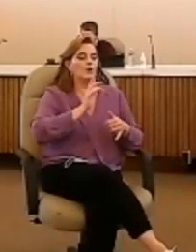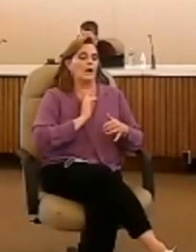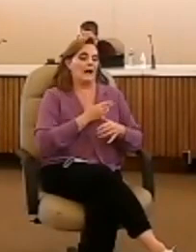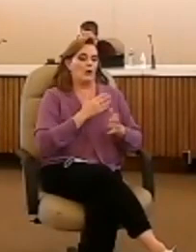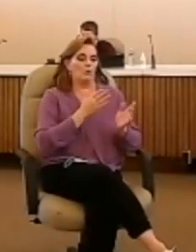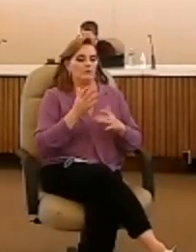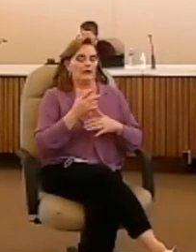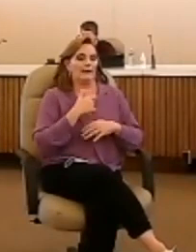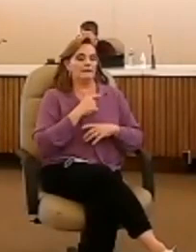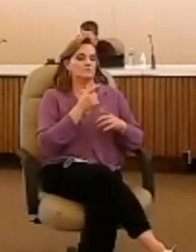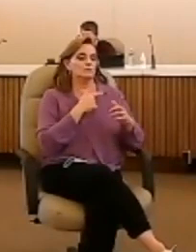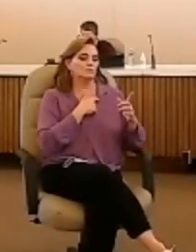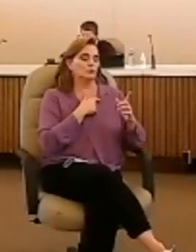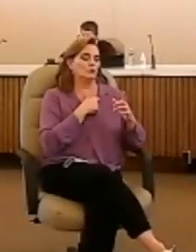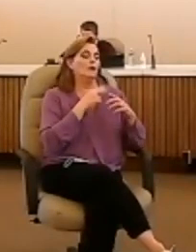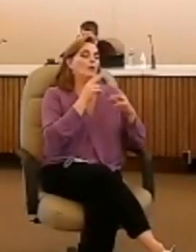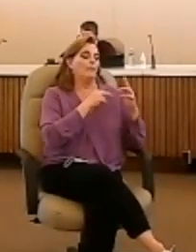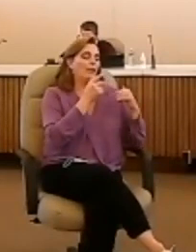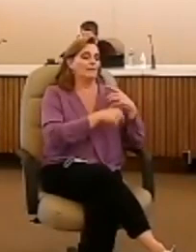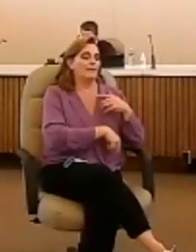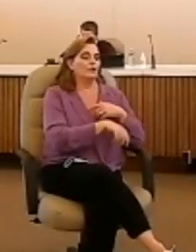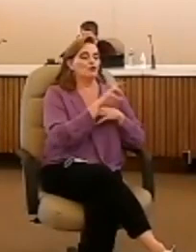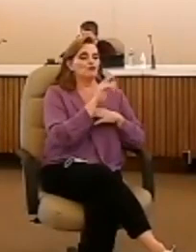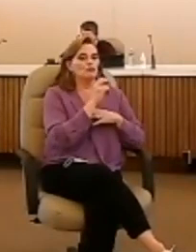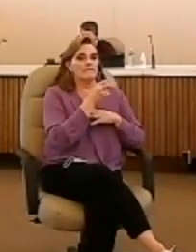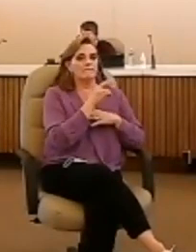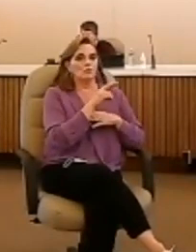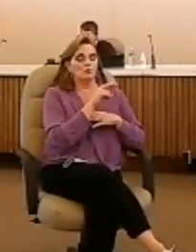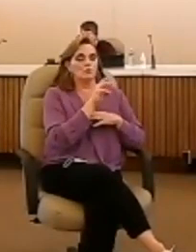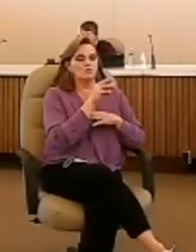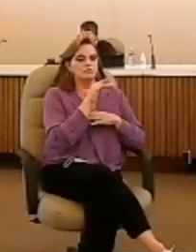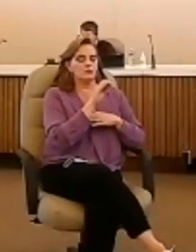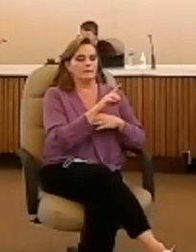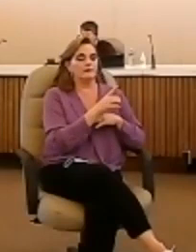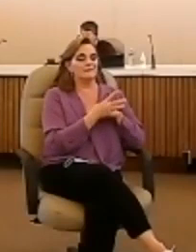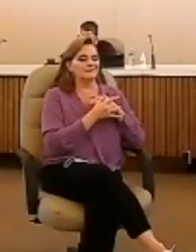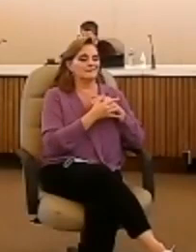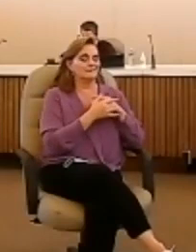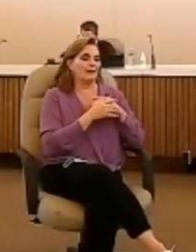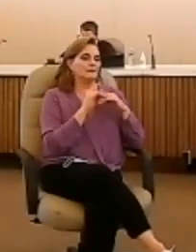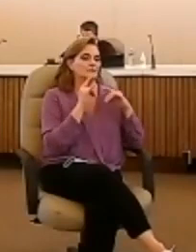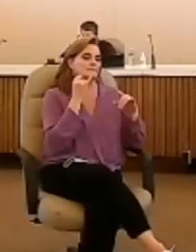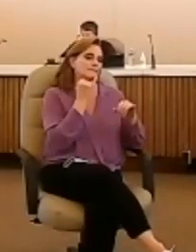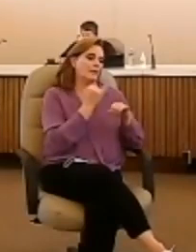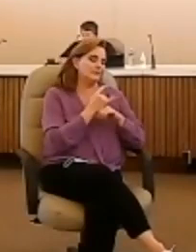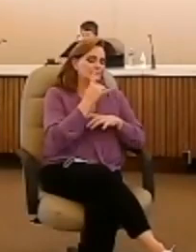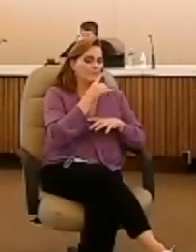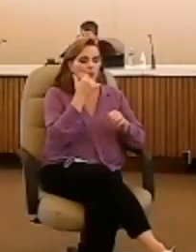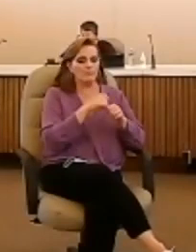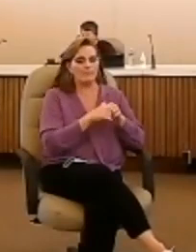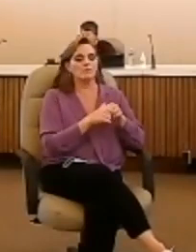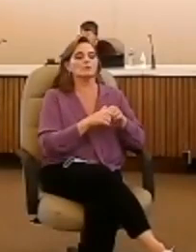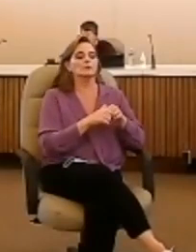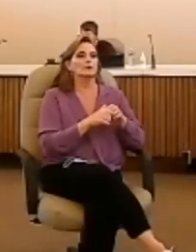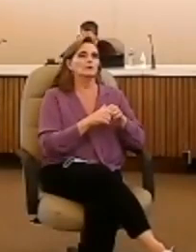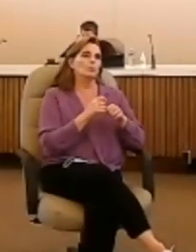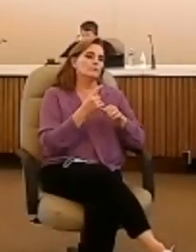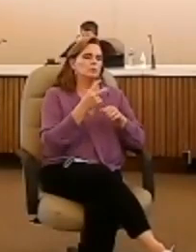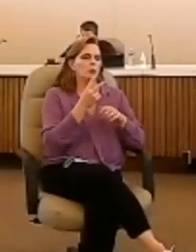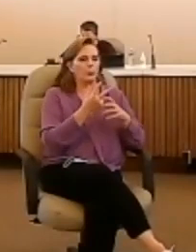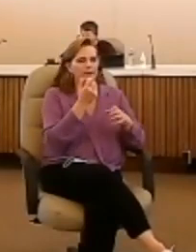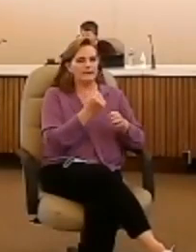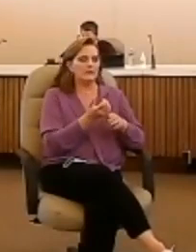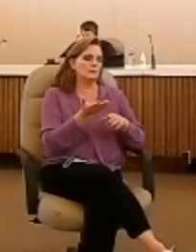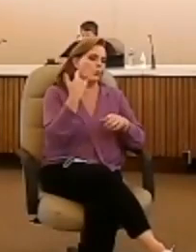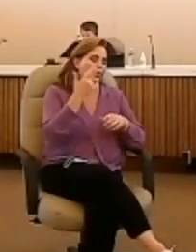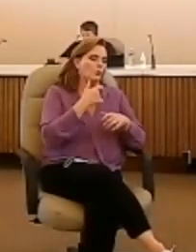Tech Campus. If you recall, a couple of years ago, we started on project. Fred Sr. was here with us to kind of kick